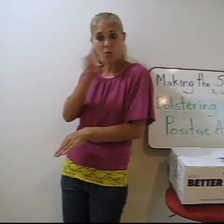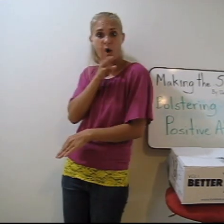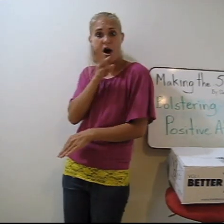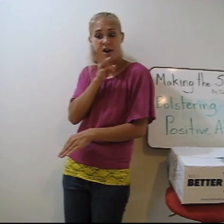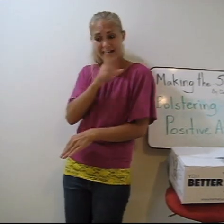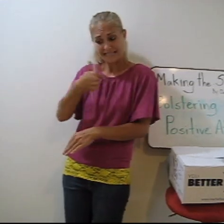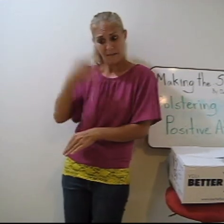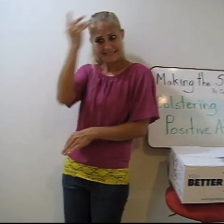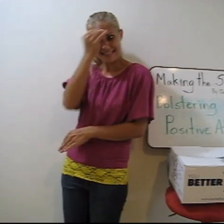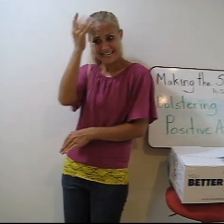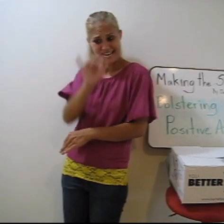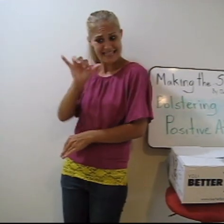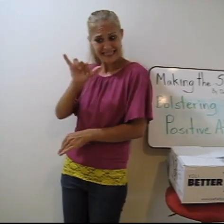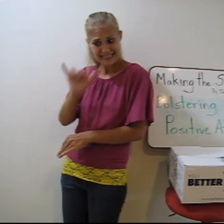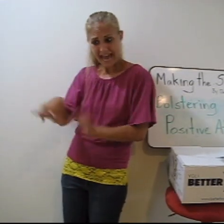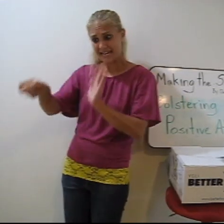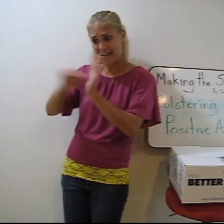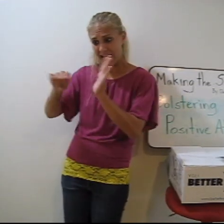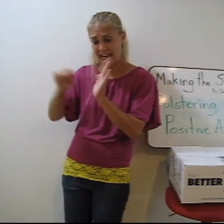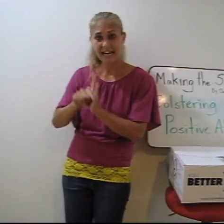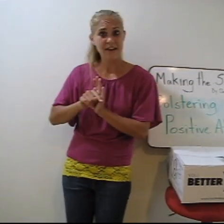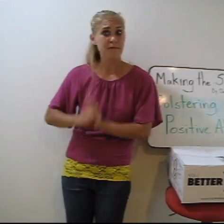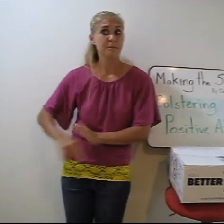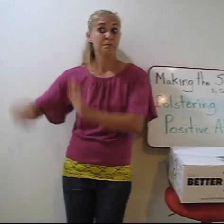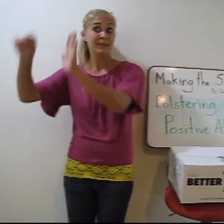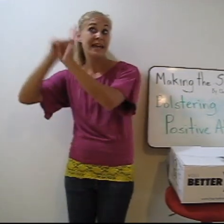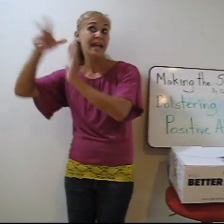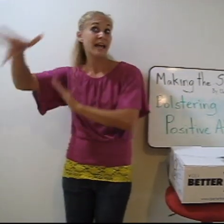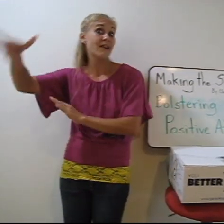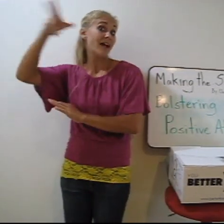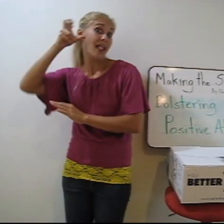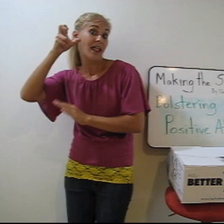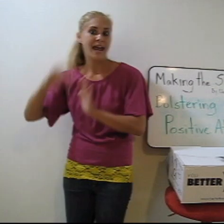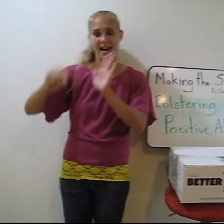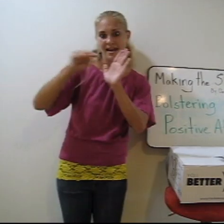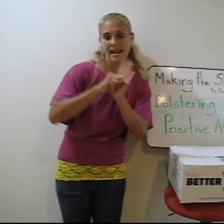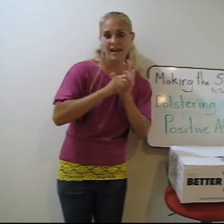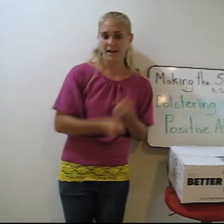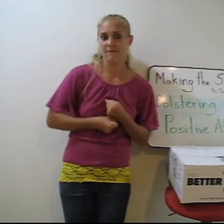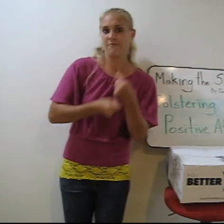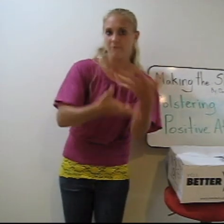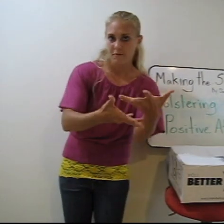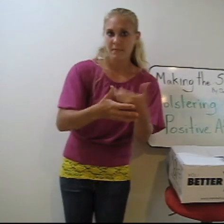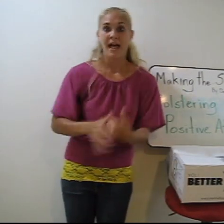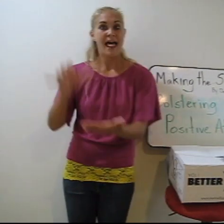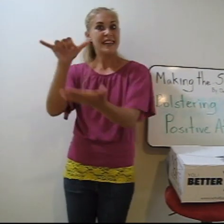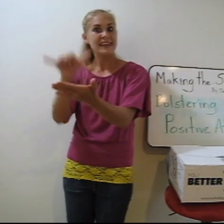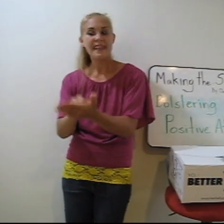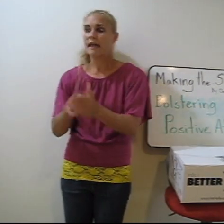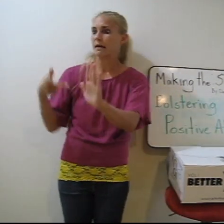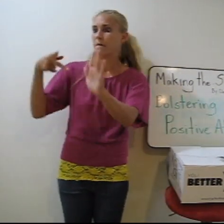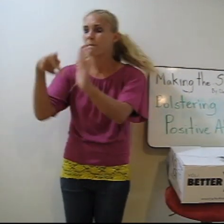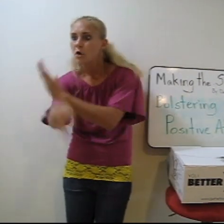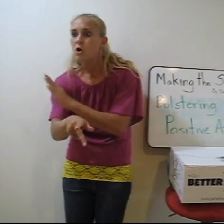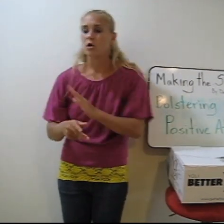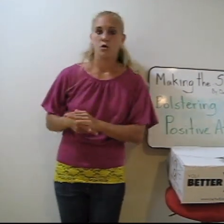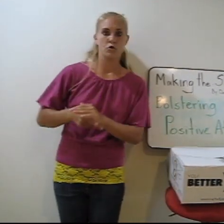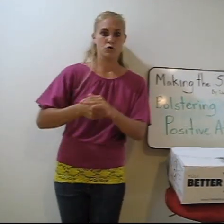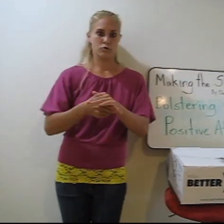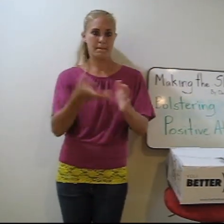thinking about. Garbage in, garbage out. All that drive time radio yak about murders, conspiracies, deaths, the bad economy,